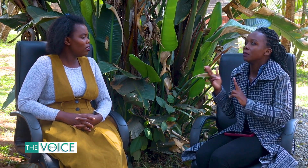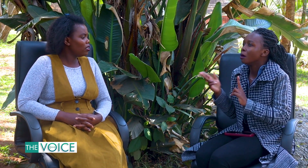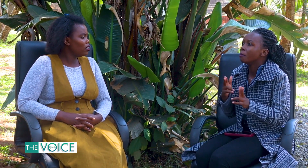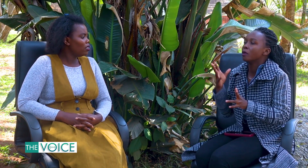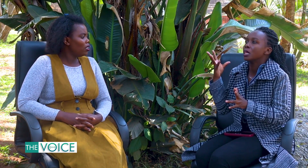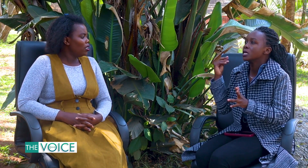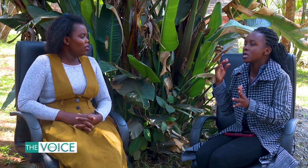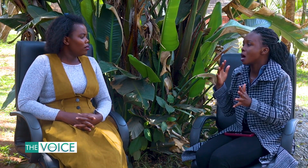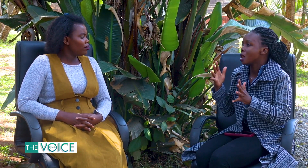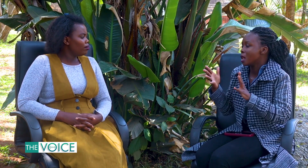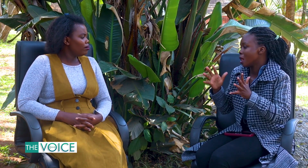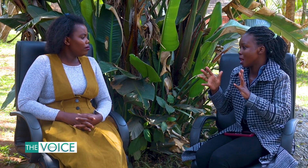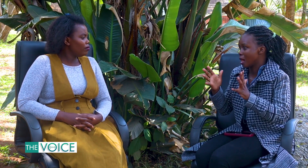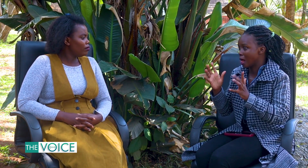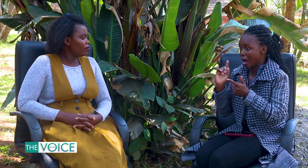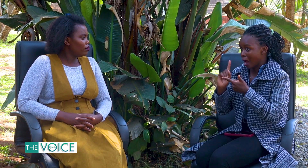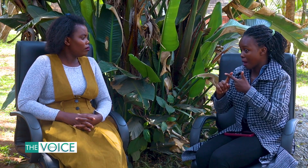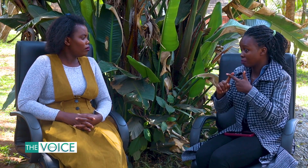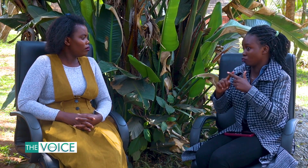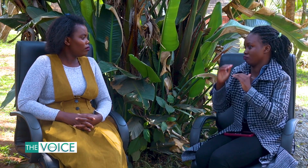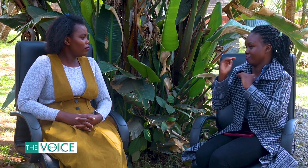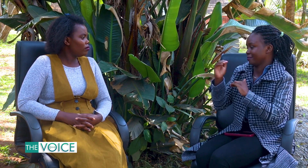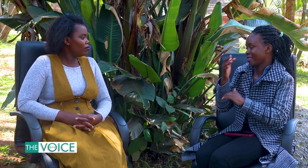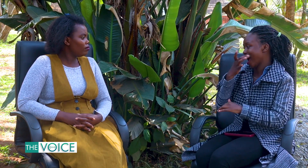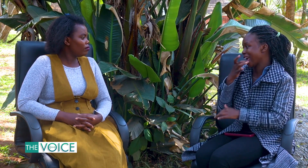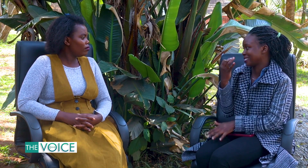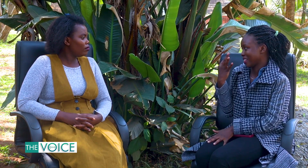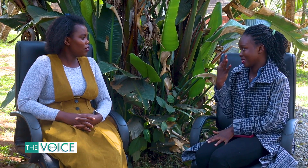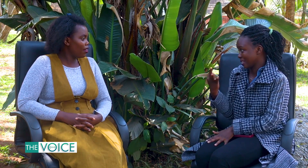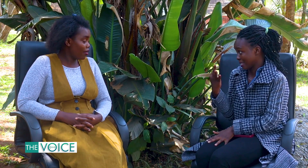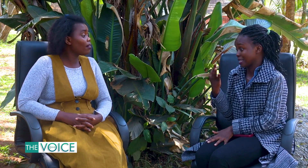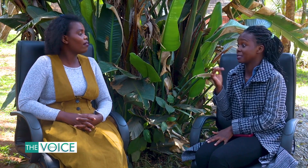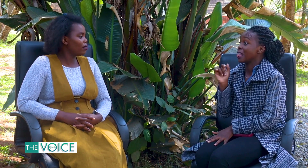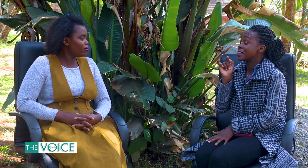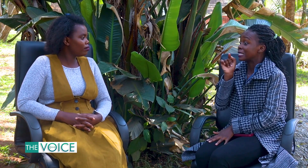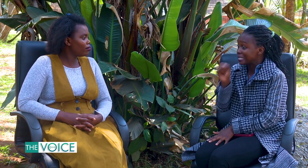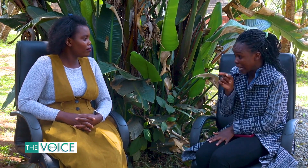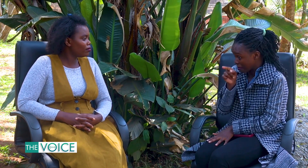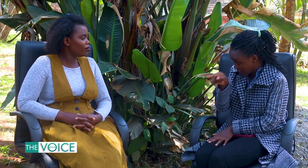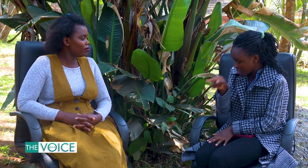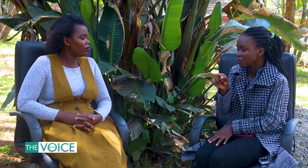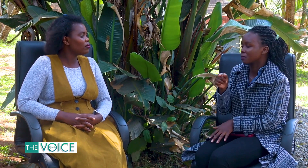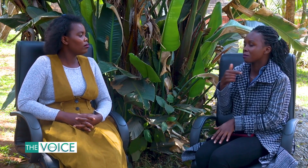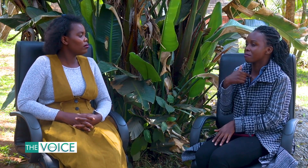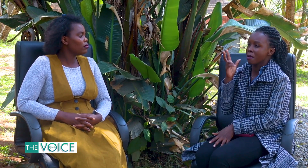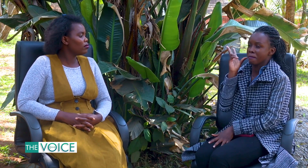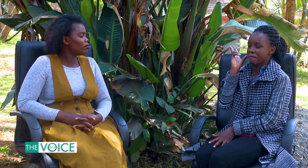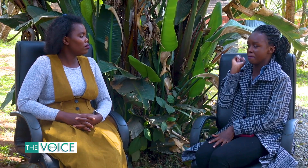hearing, and just a normal hearing child up to when I became 3 years. At